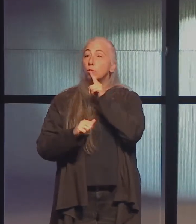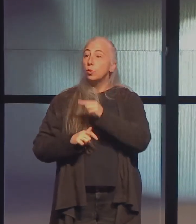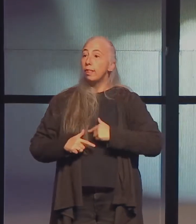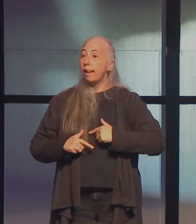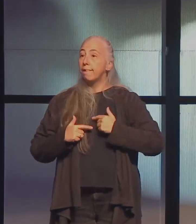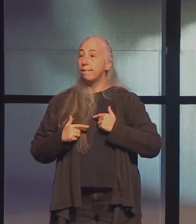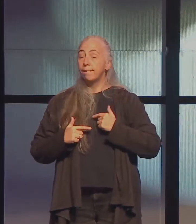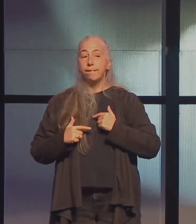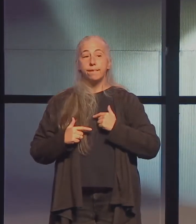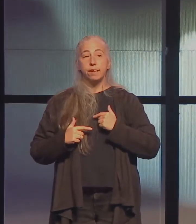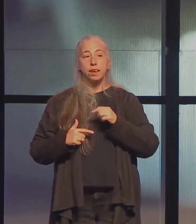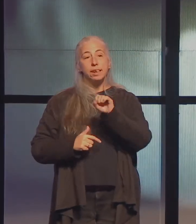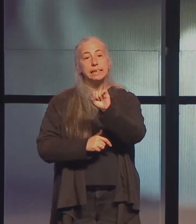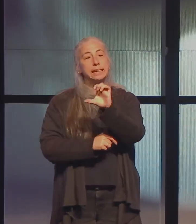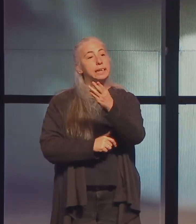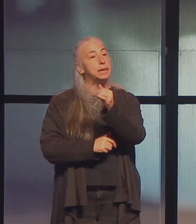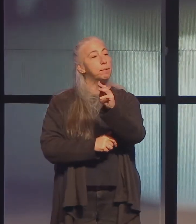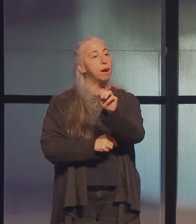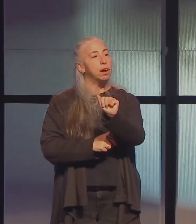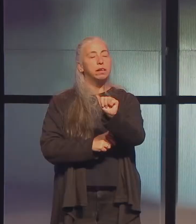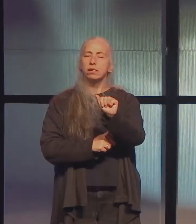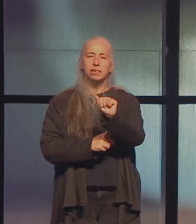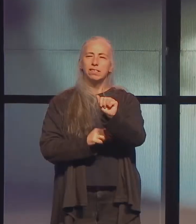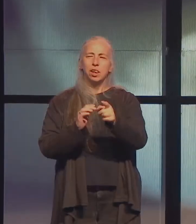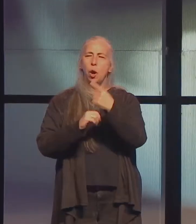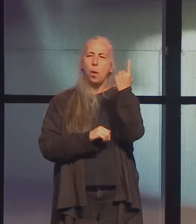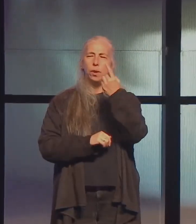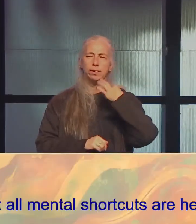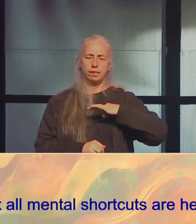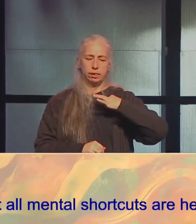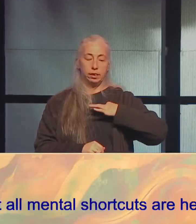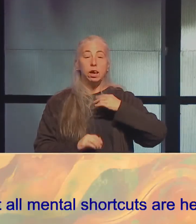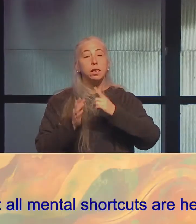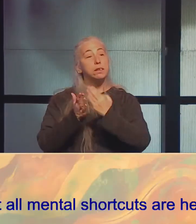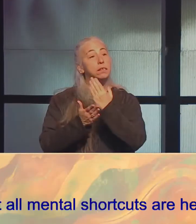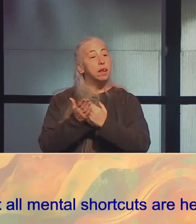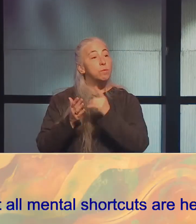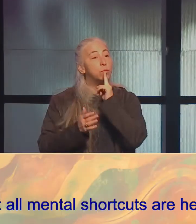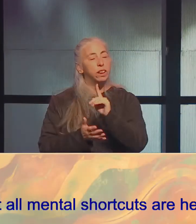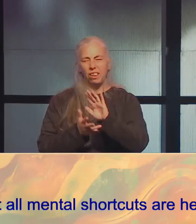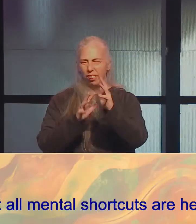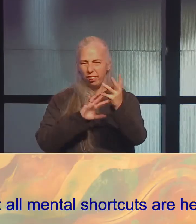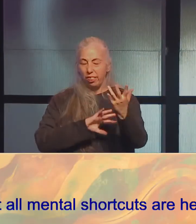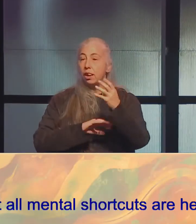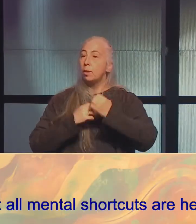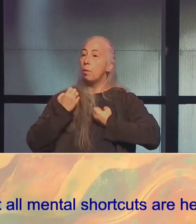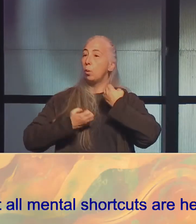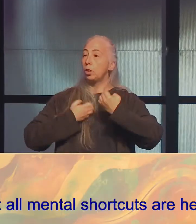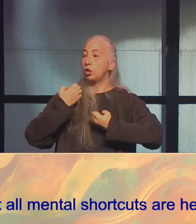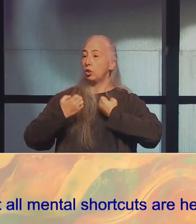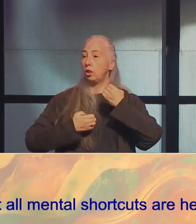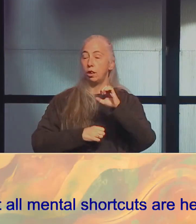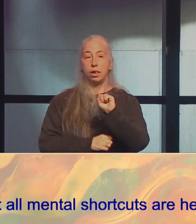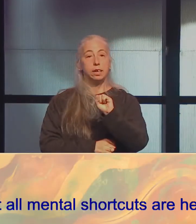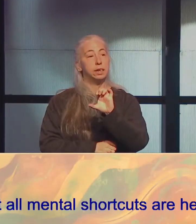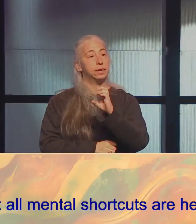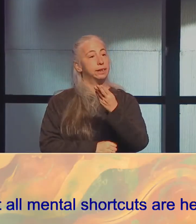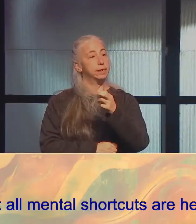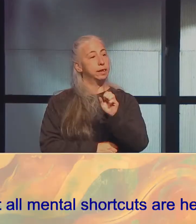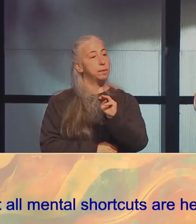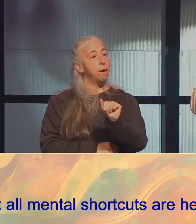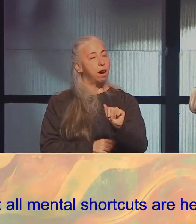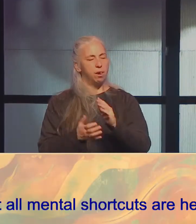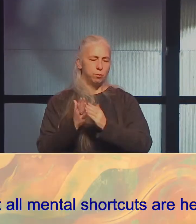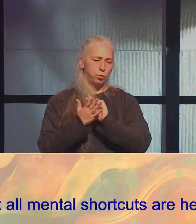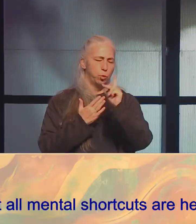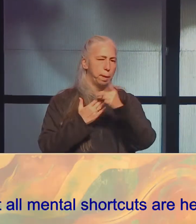always helpful. And some of the ones that are extremely unhelpful are our emotional schemas. And that's the way in which our